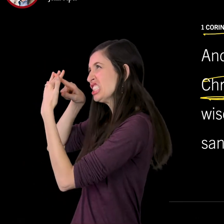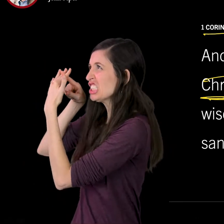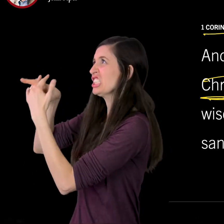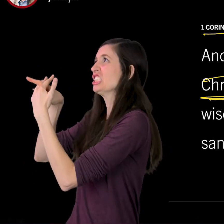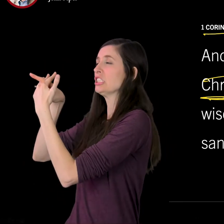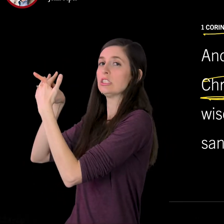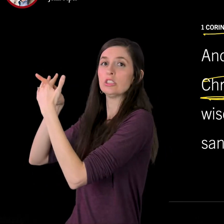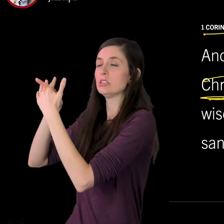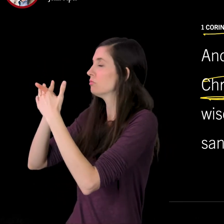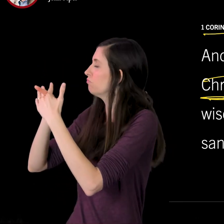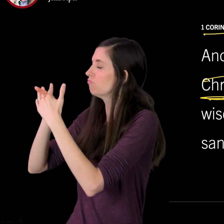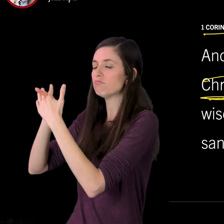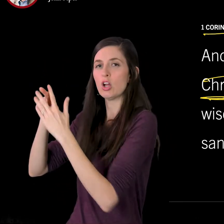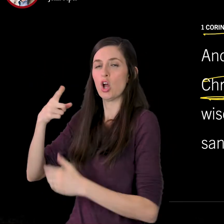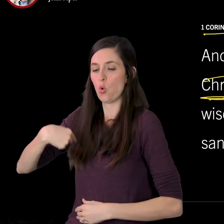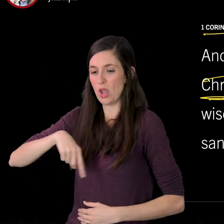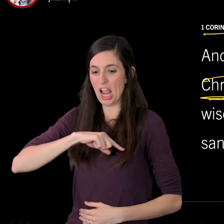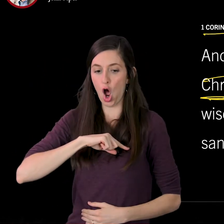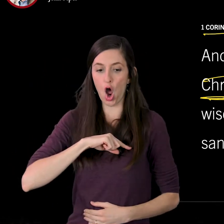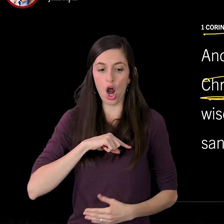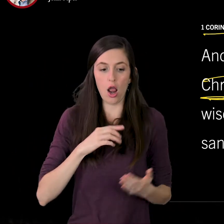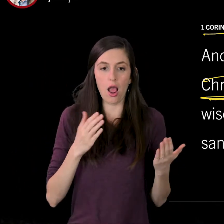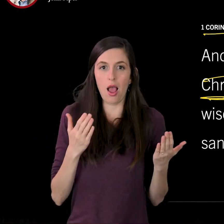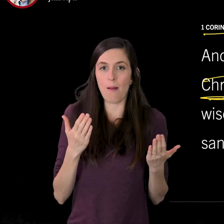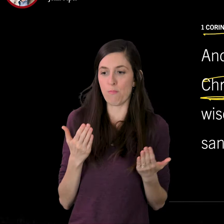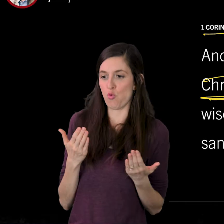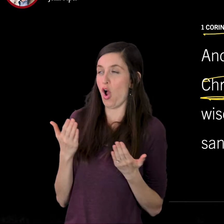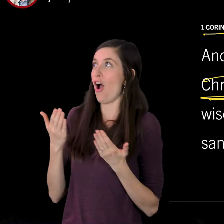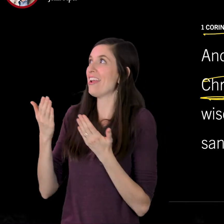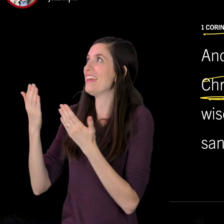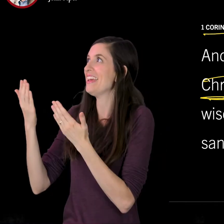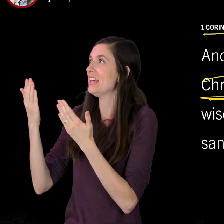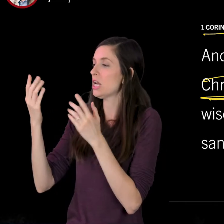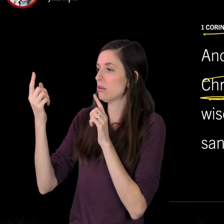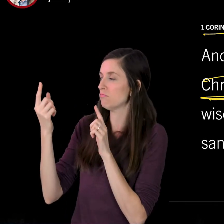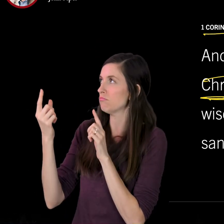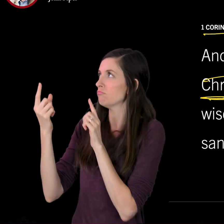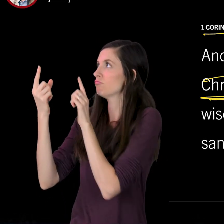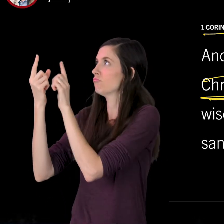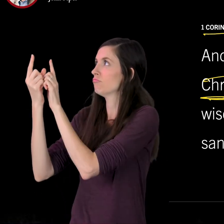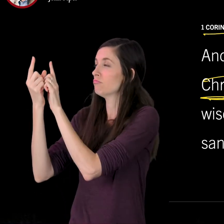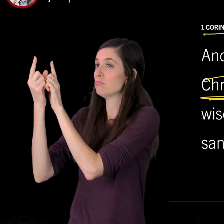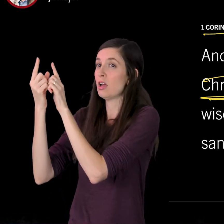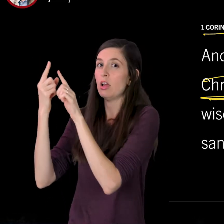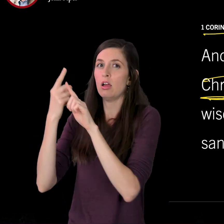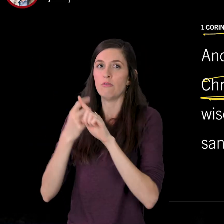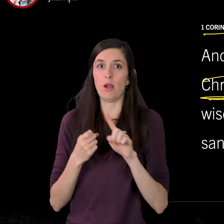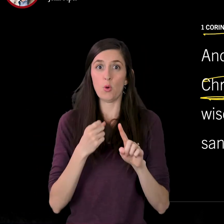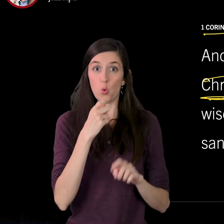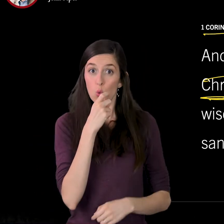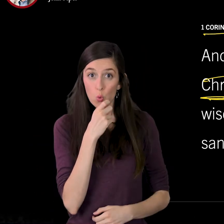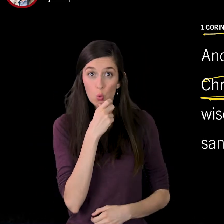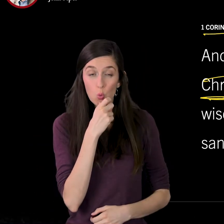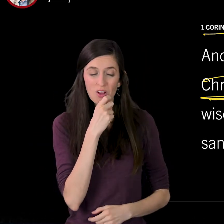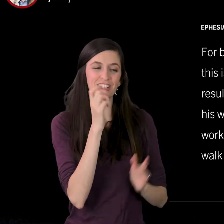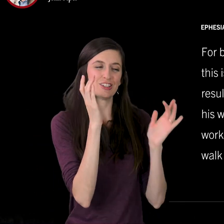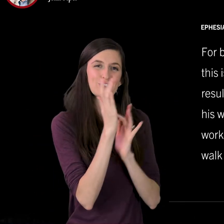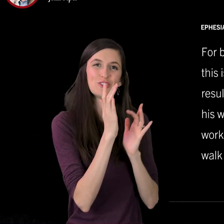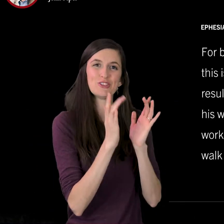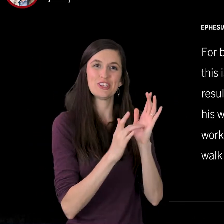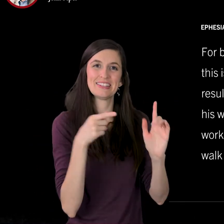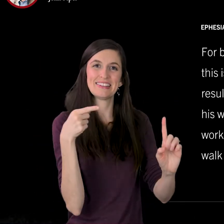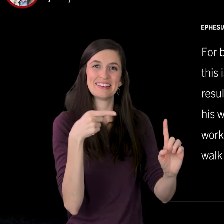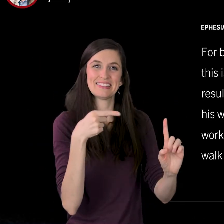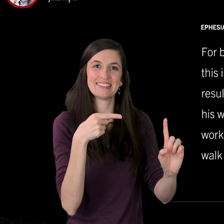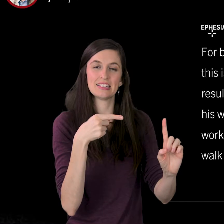into union with Christ. We are brought in. We are grafted in by Him. But how does He